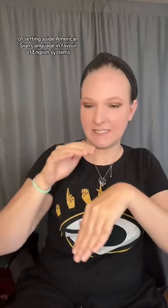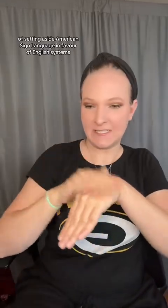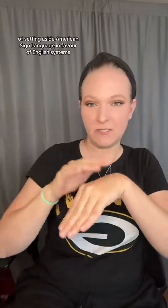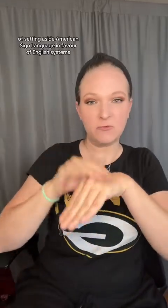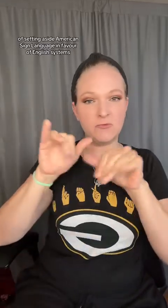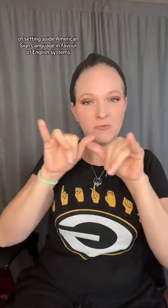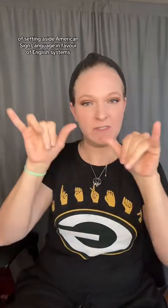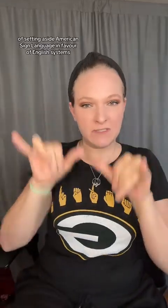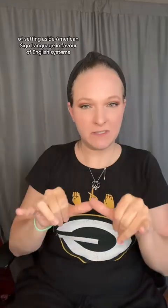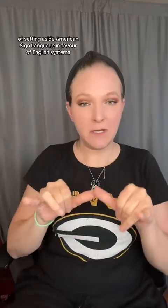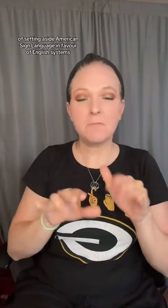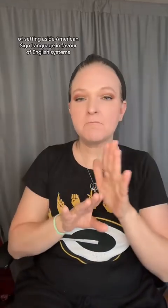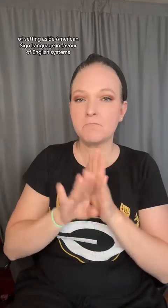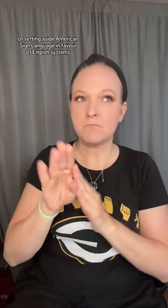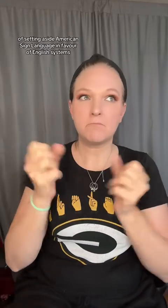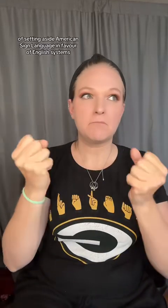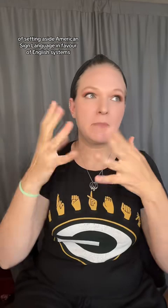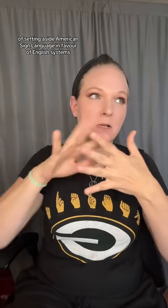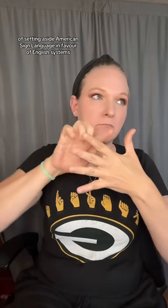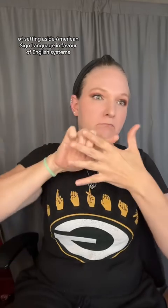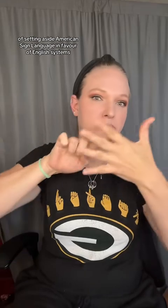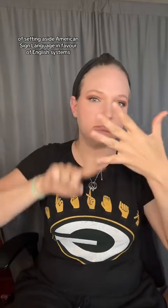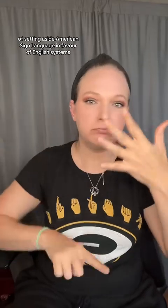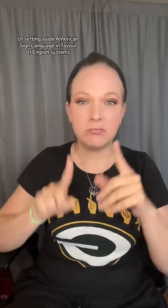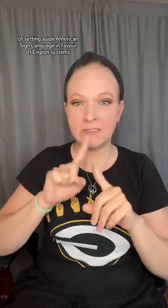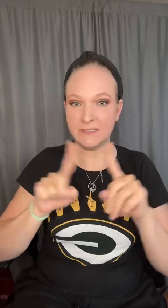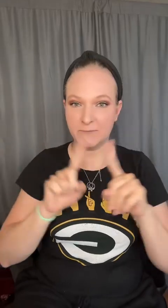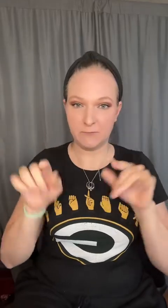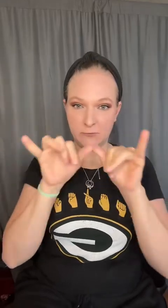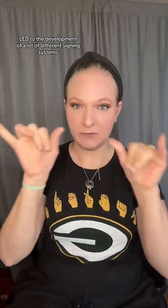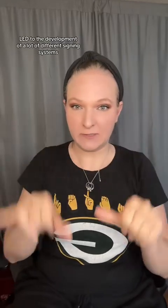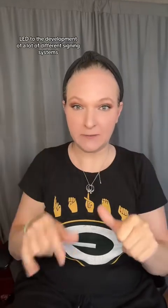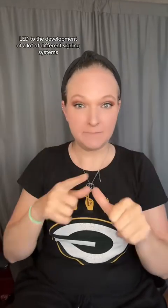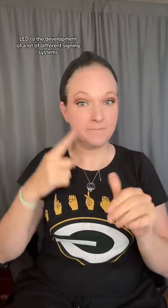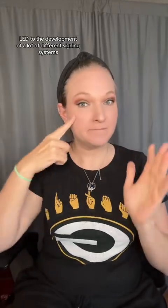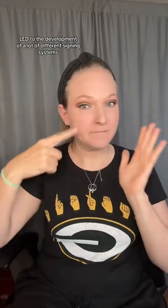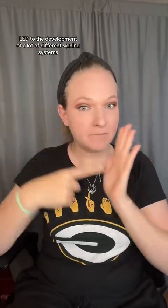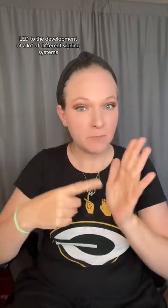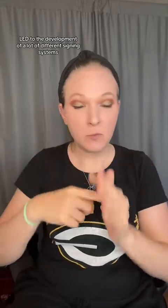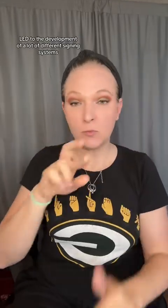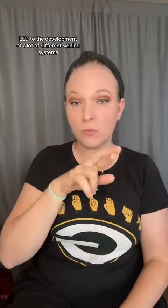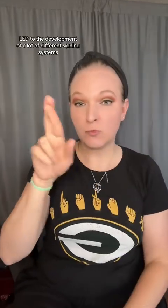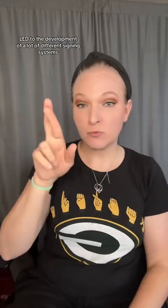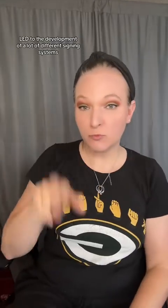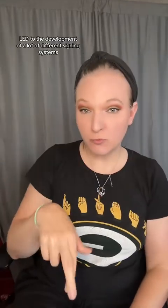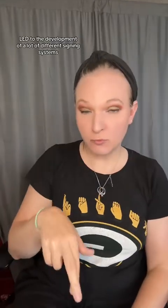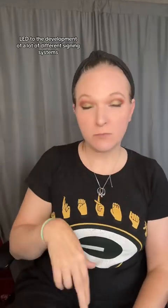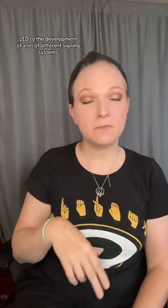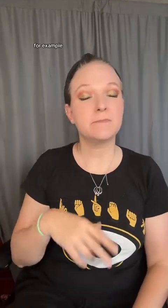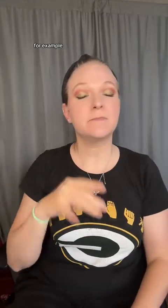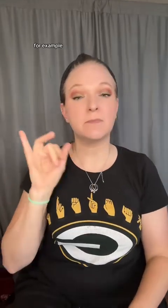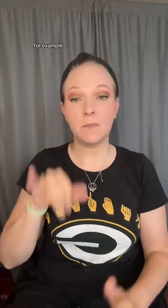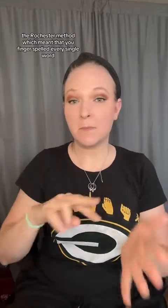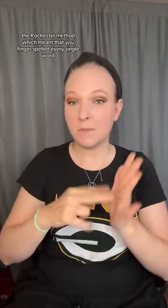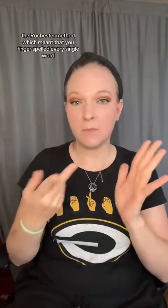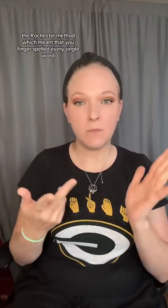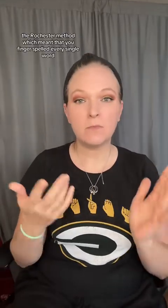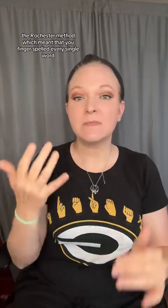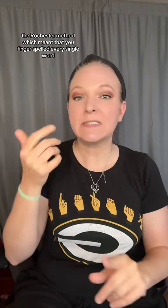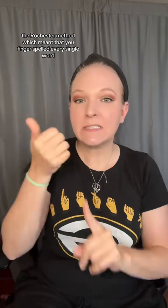American Sign Language in favor of English systems led to the development of a lot of different signing systems. For example, the Rochester method, which meant